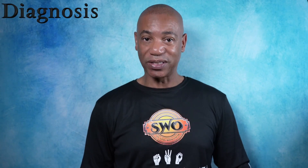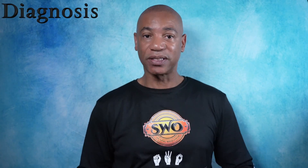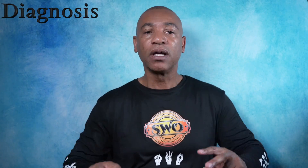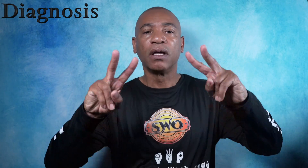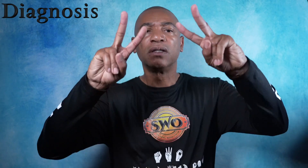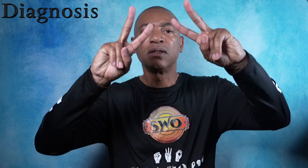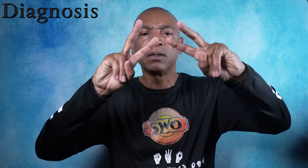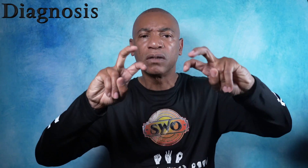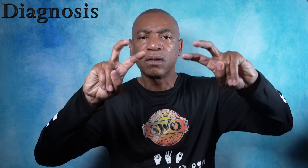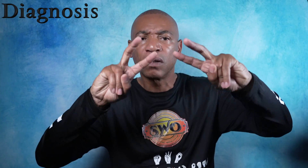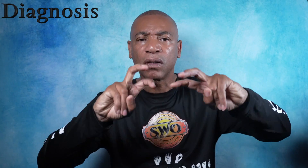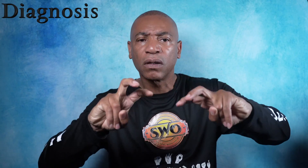diagnosis.